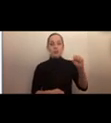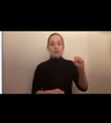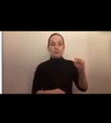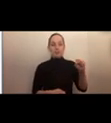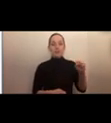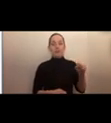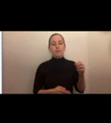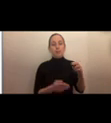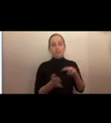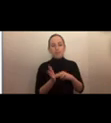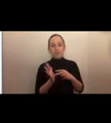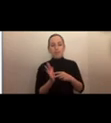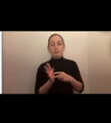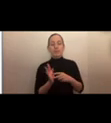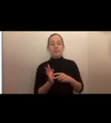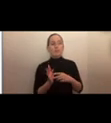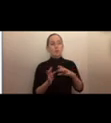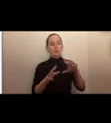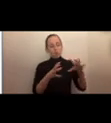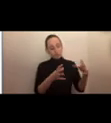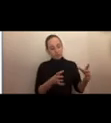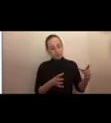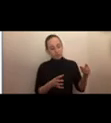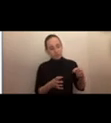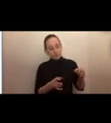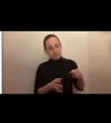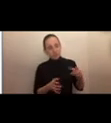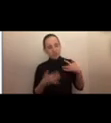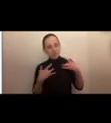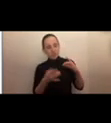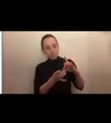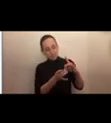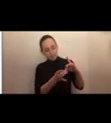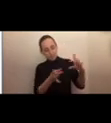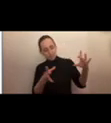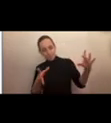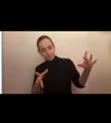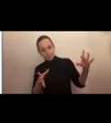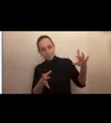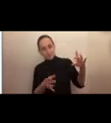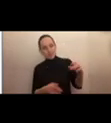psychosis, which is a sense of losing contact with reality.